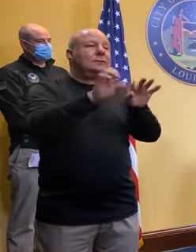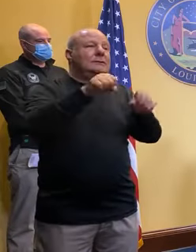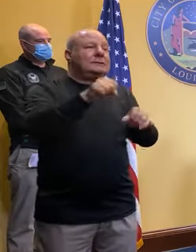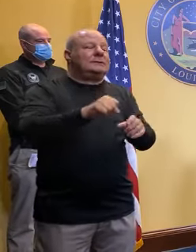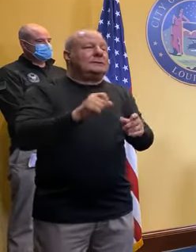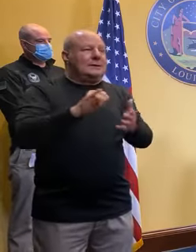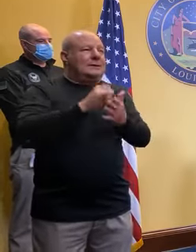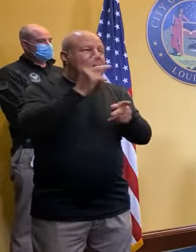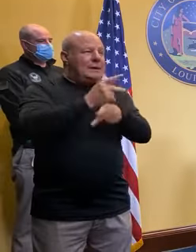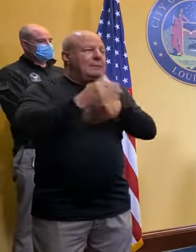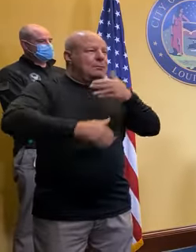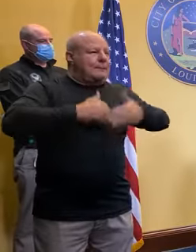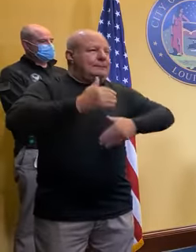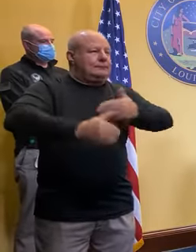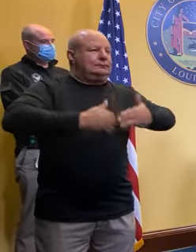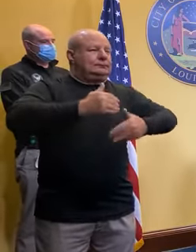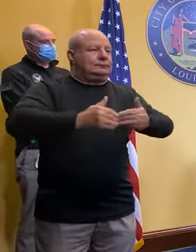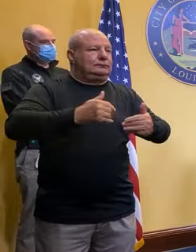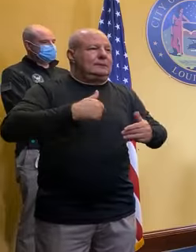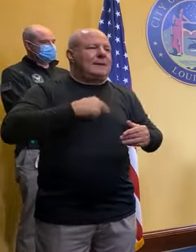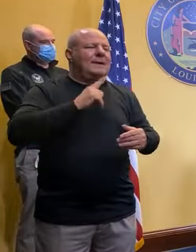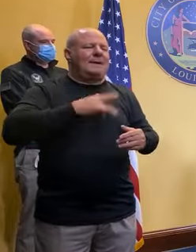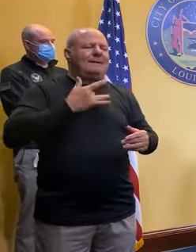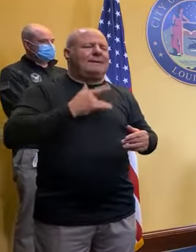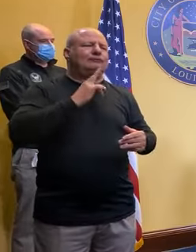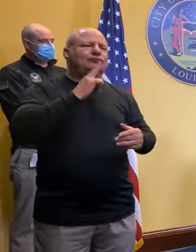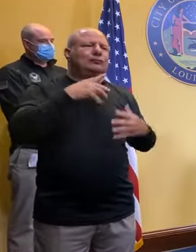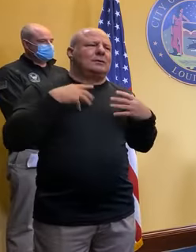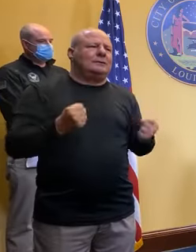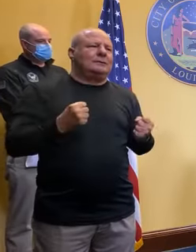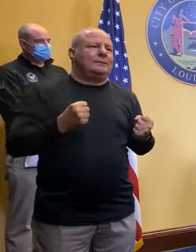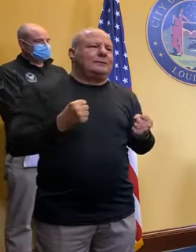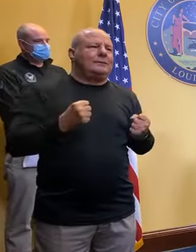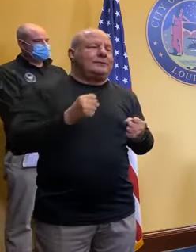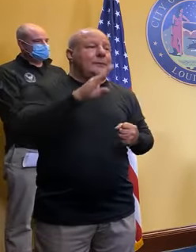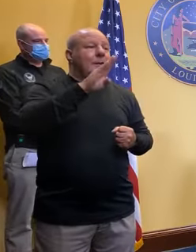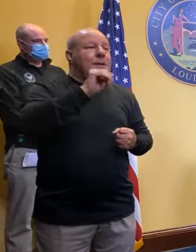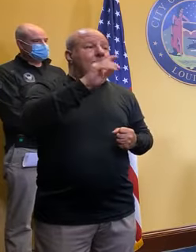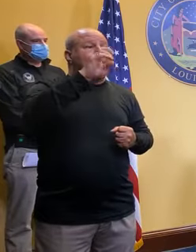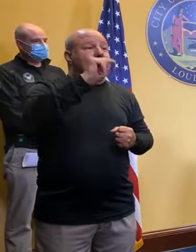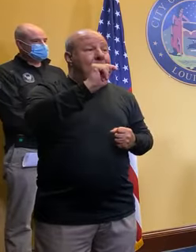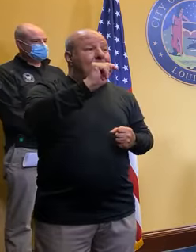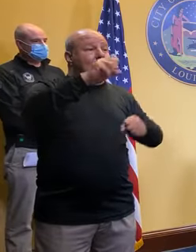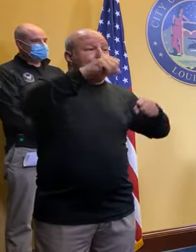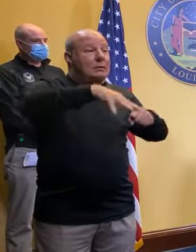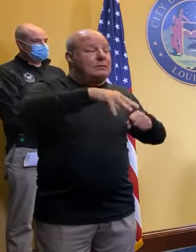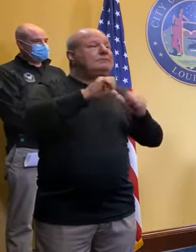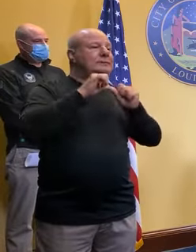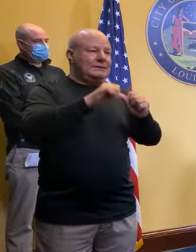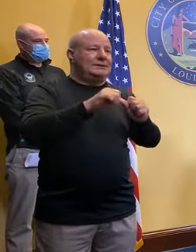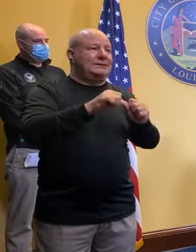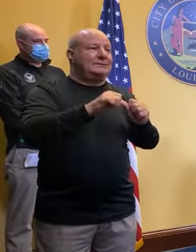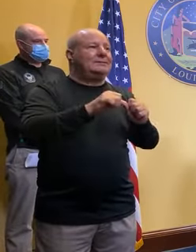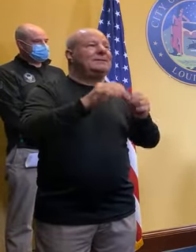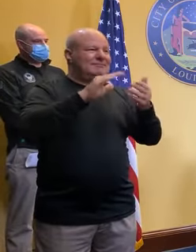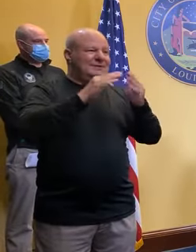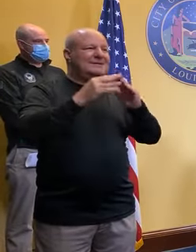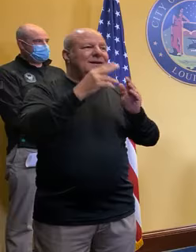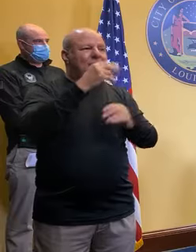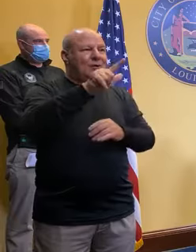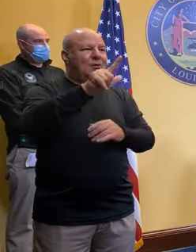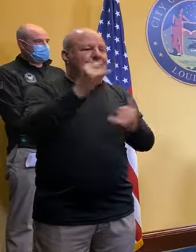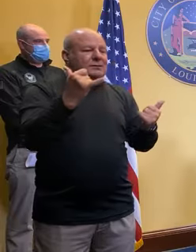that we keep that moving, and I'm very confident actually. Ballot drop-off continues at City Hall